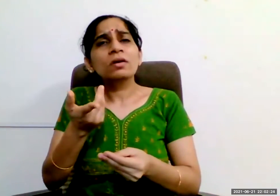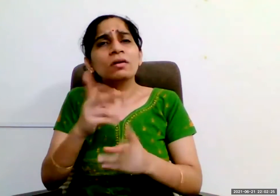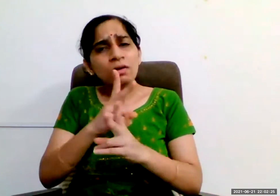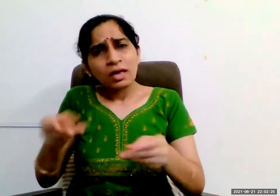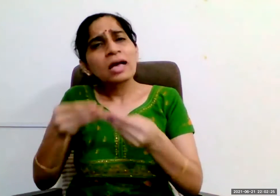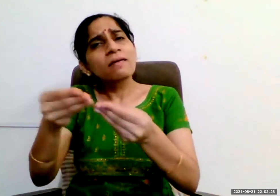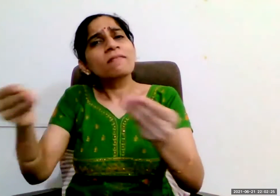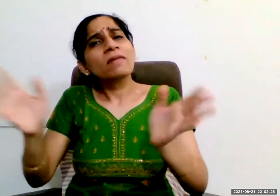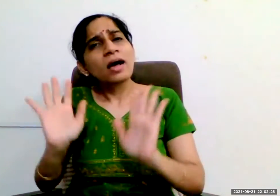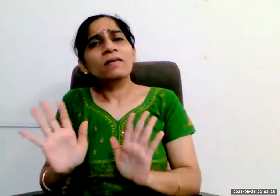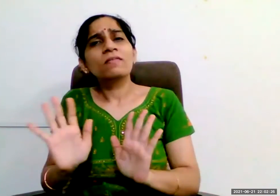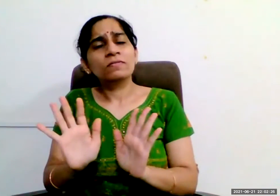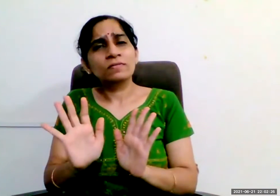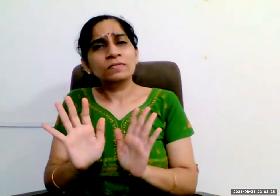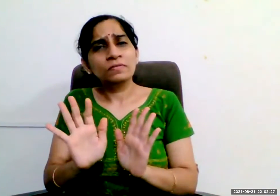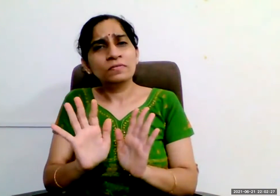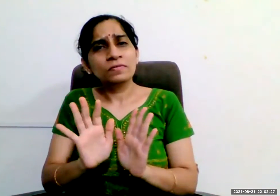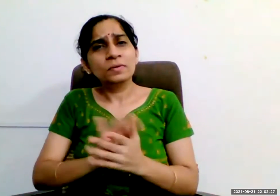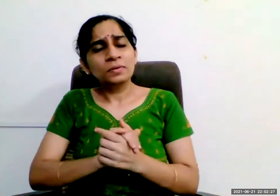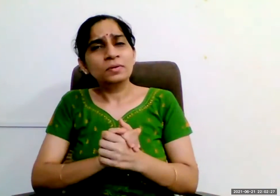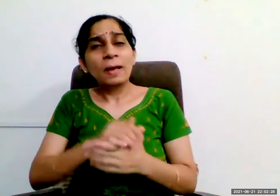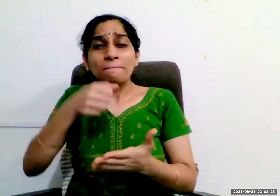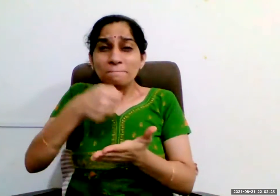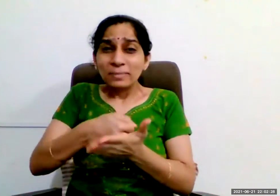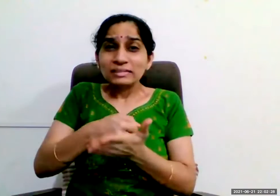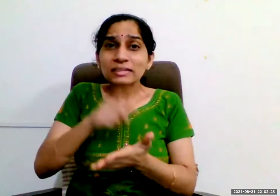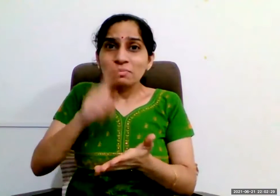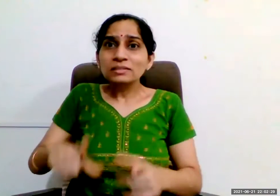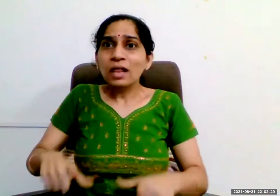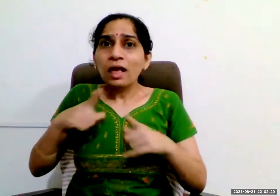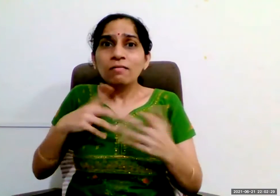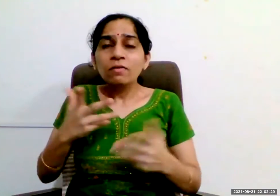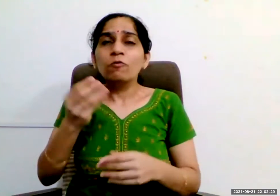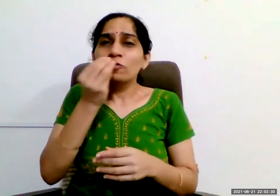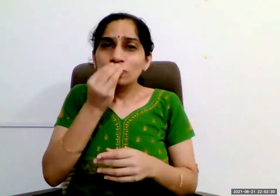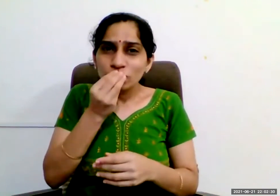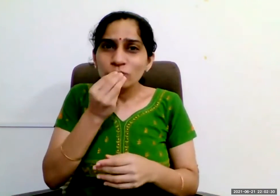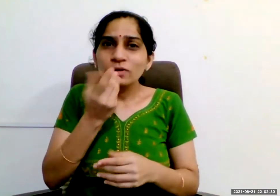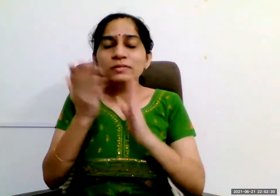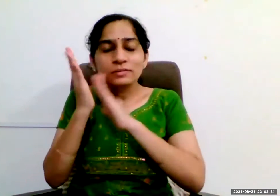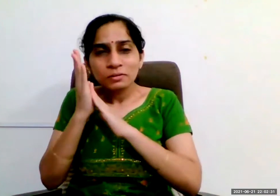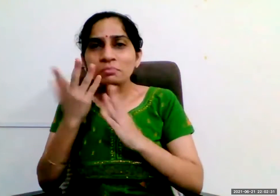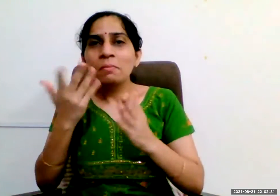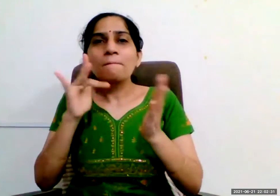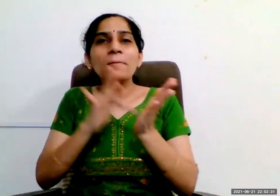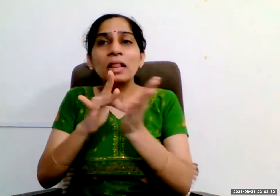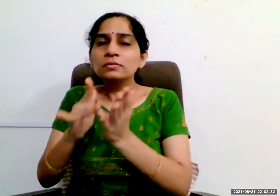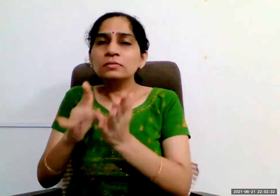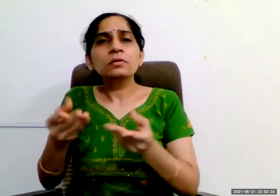But when it comes to his devotees, now who are devotees? Devotees are the people who